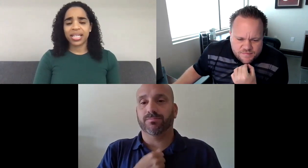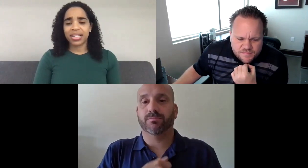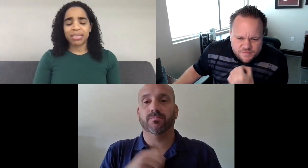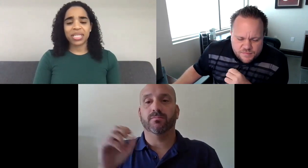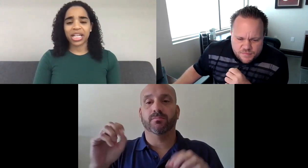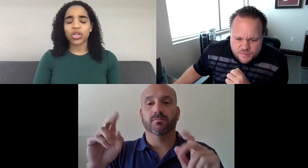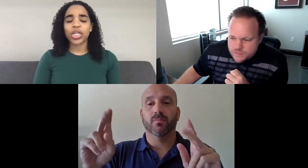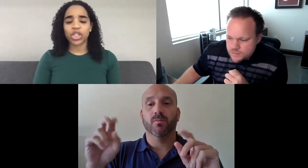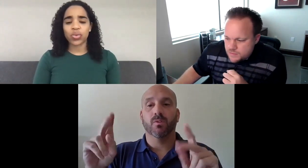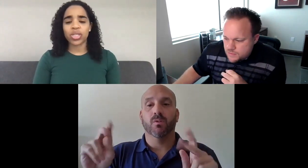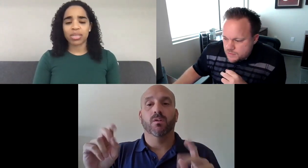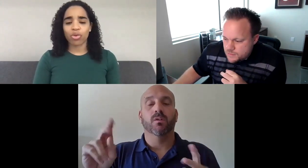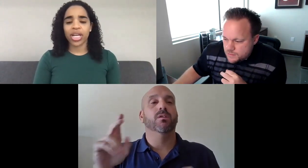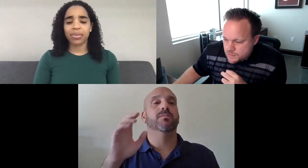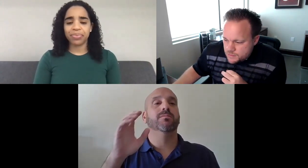Some technical issues this morning.